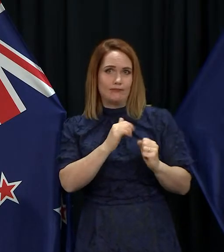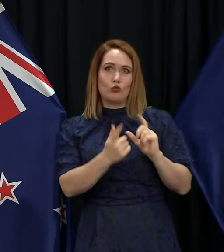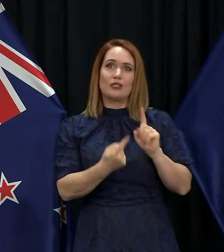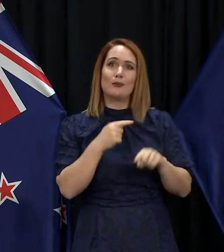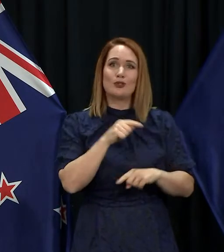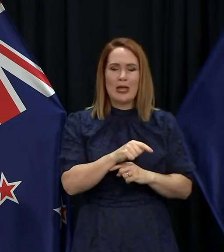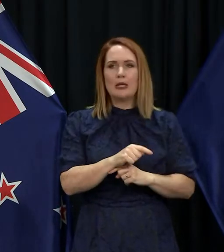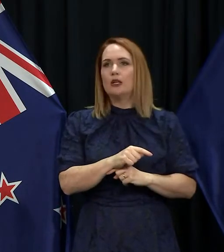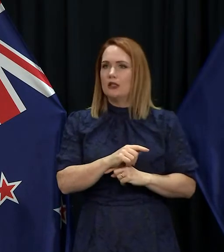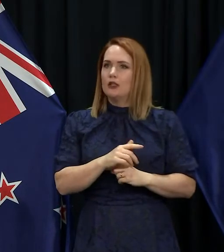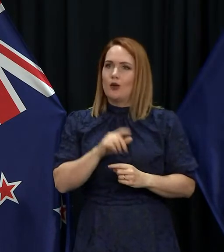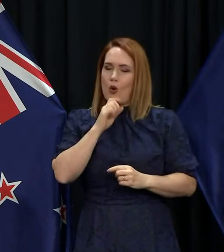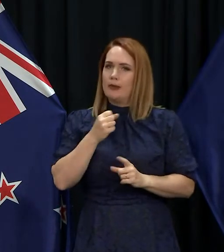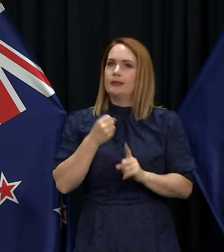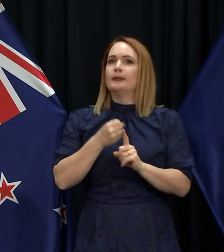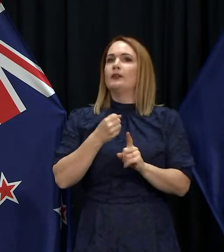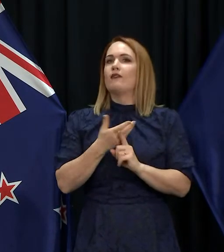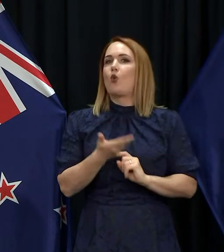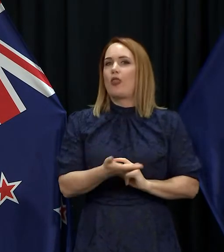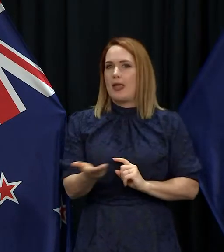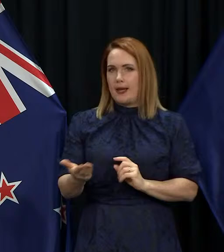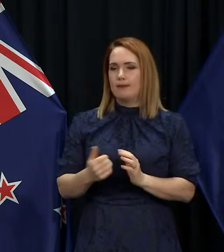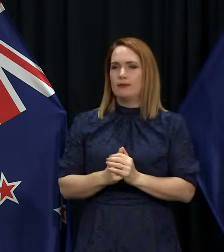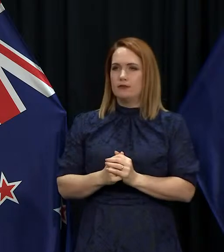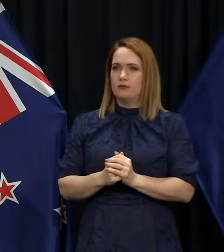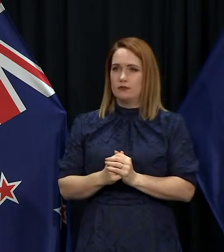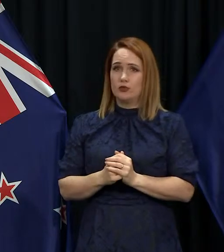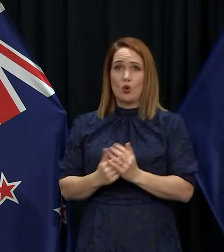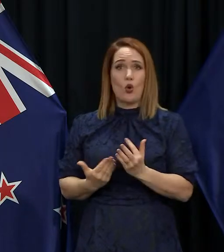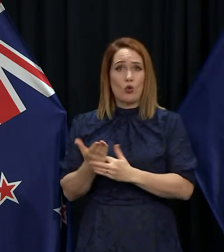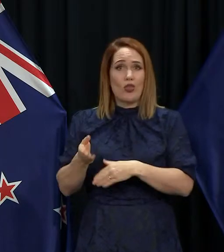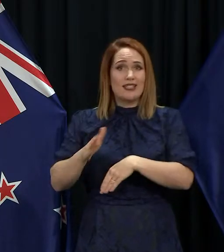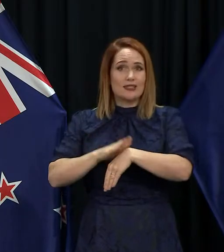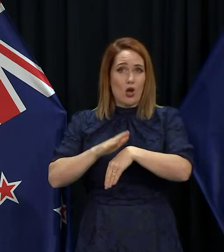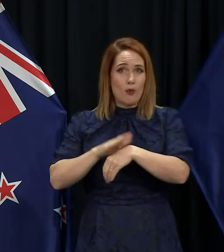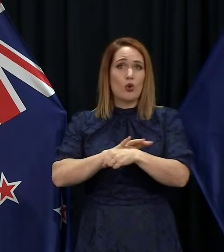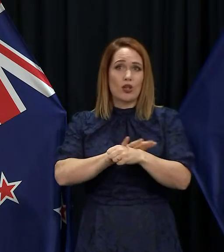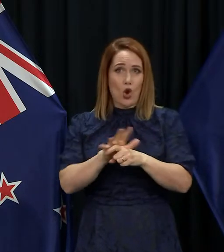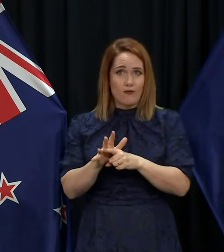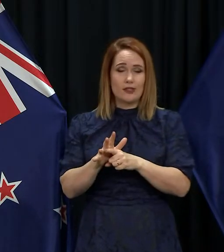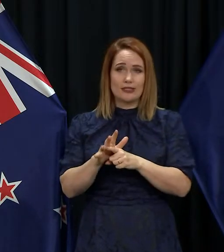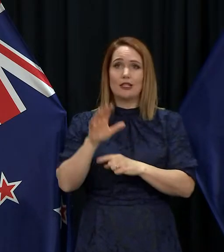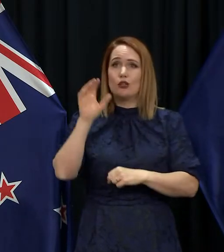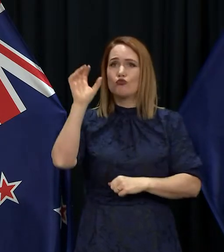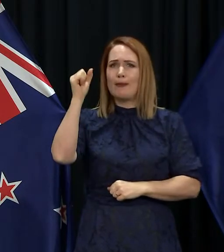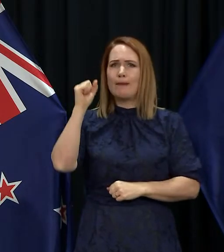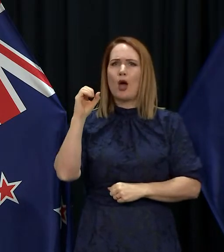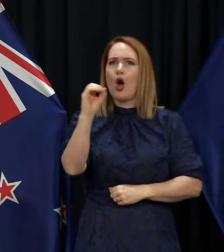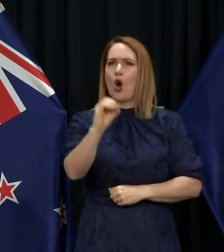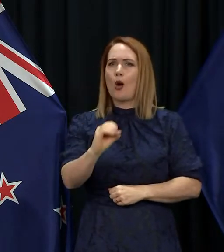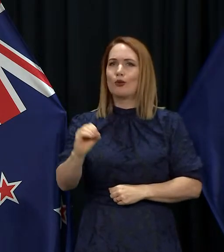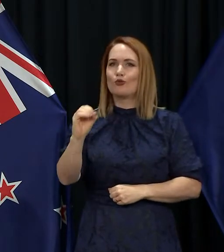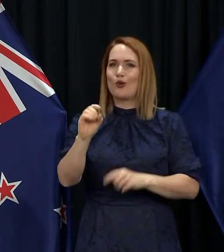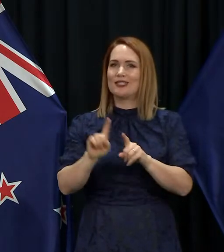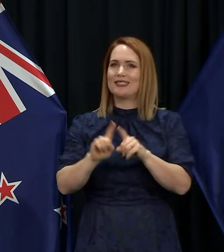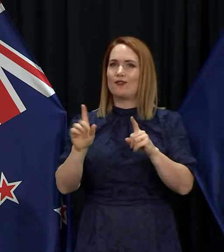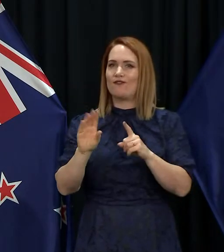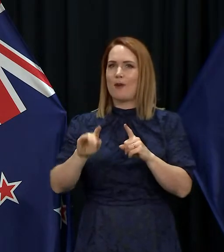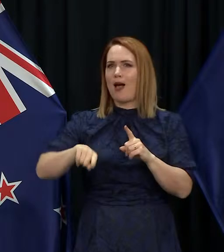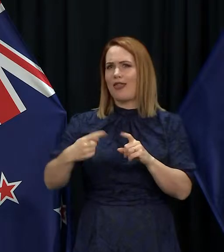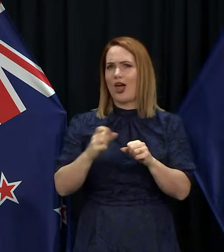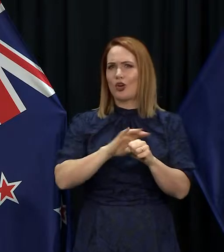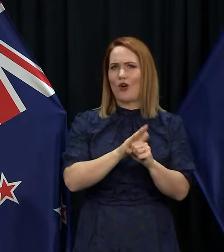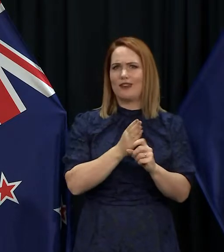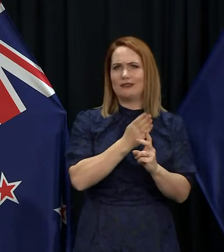there has been evidence that has been emerging all the way through. Keep in mind, Omicron has behaved differently than other variants, and